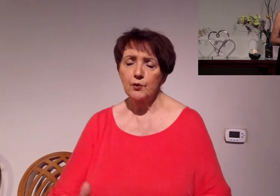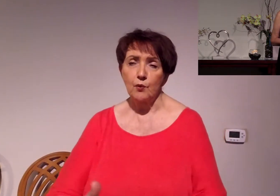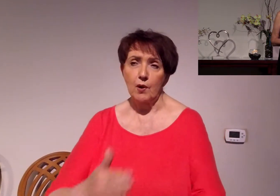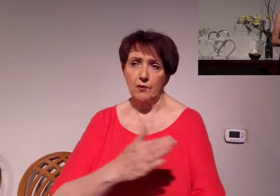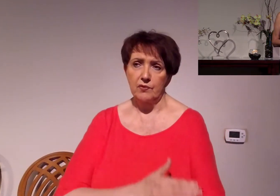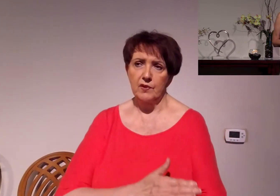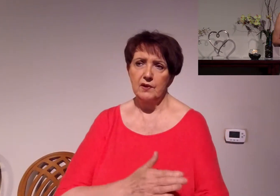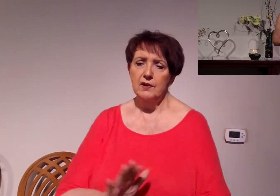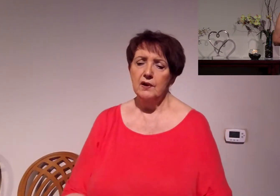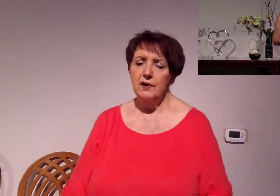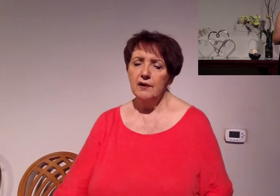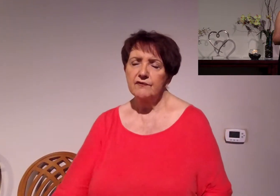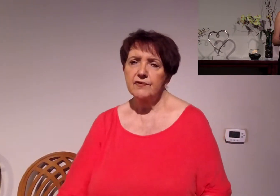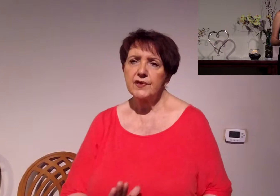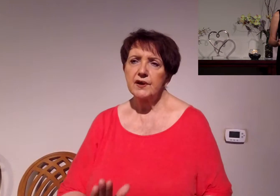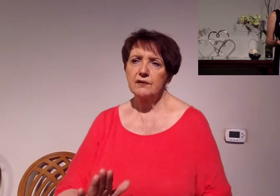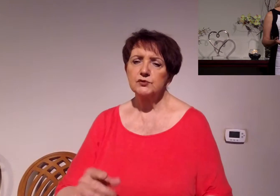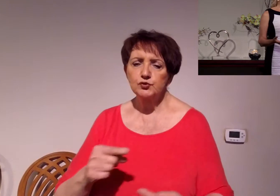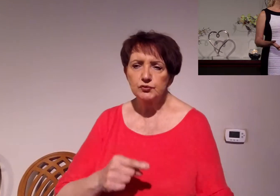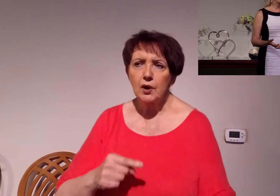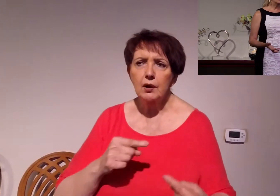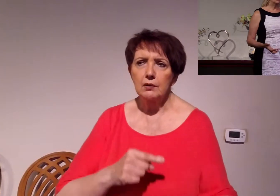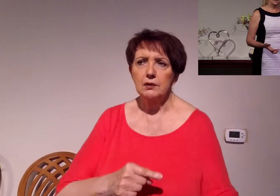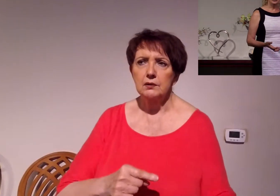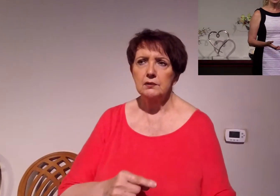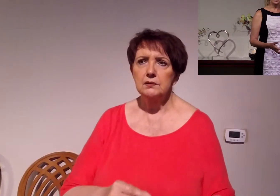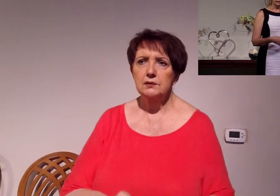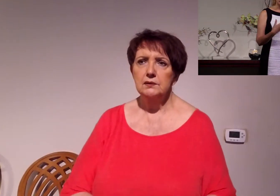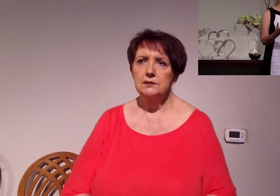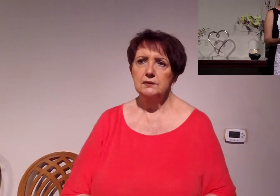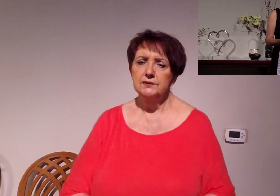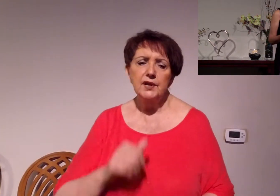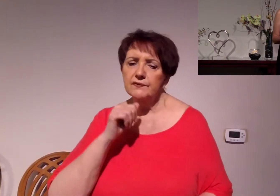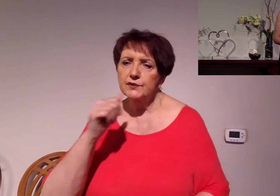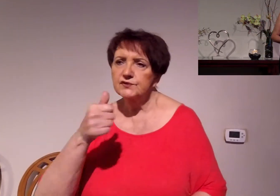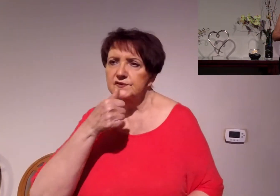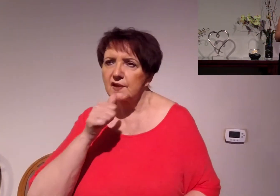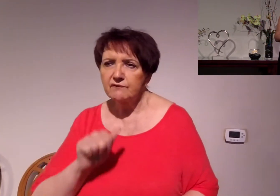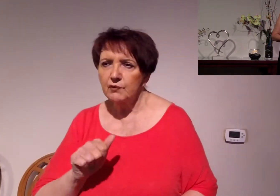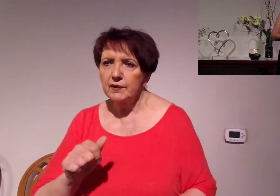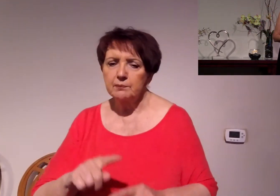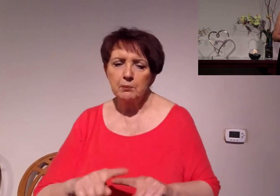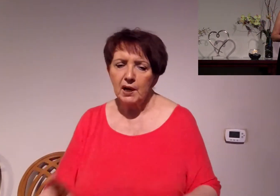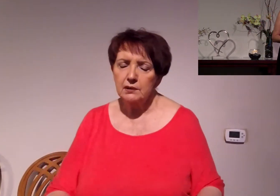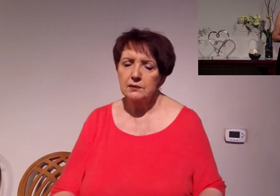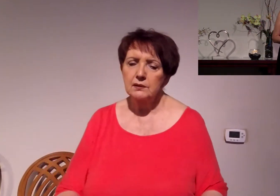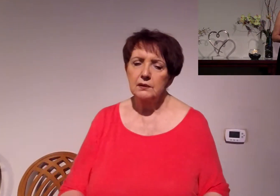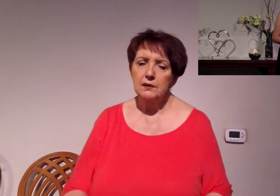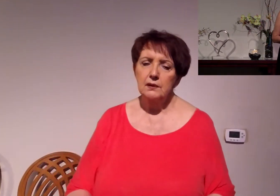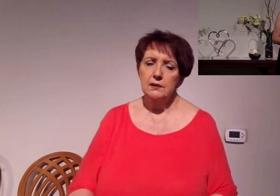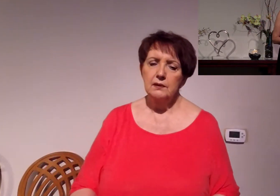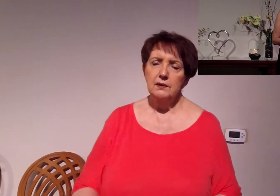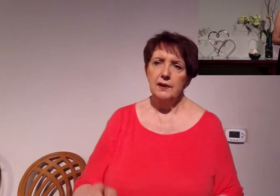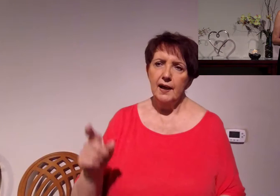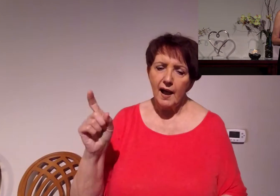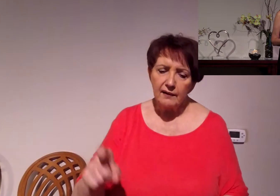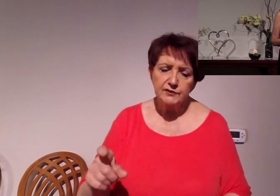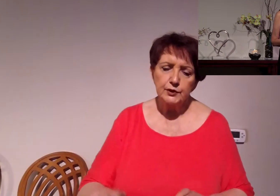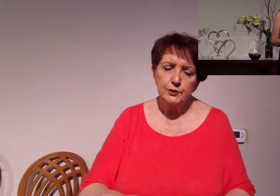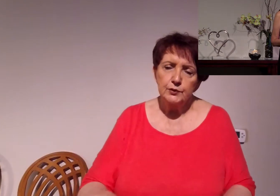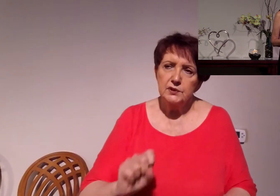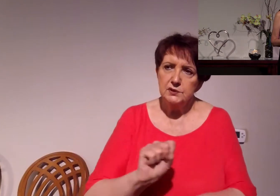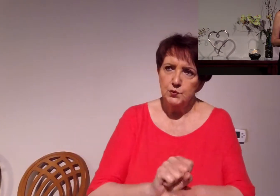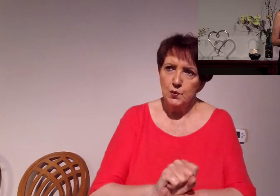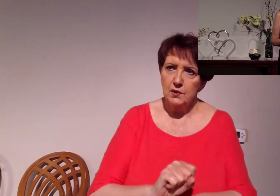growth, of their struggle, not in a suffering way, but in a, you know, I've got to do this work.